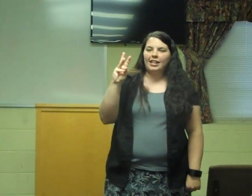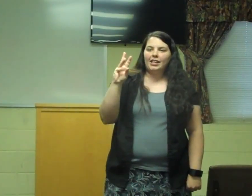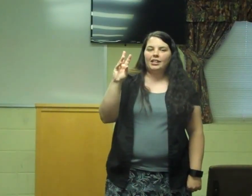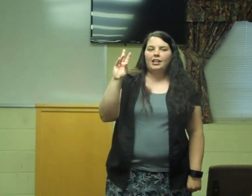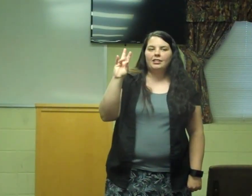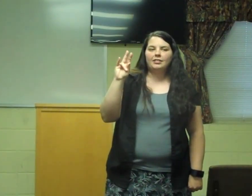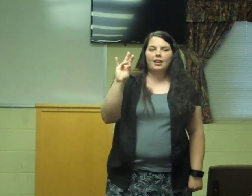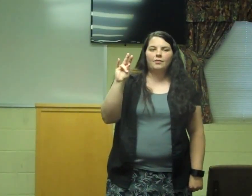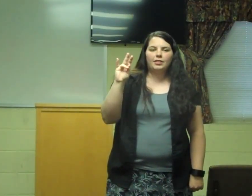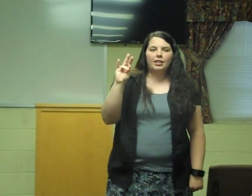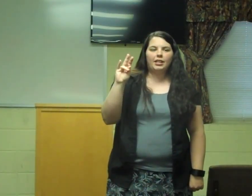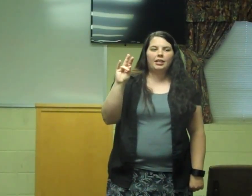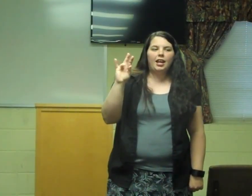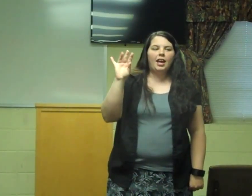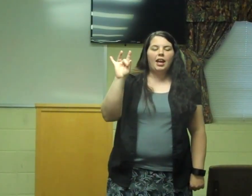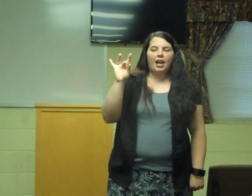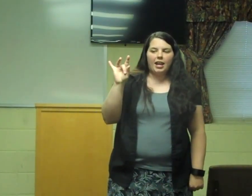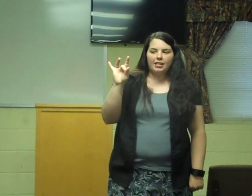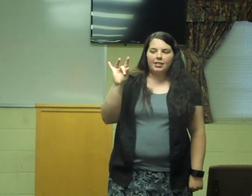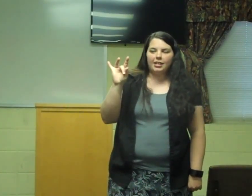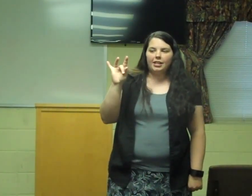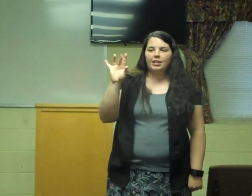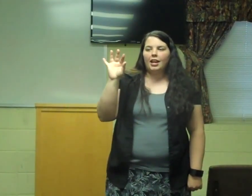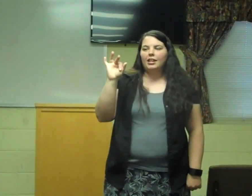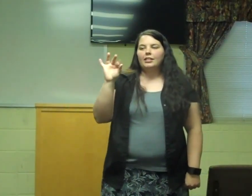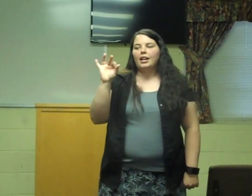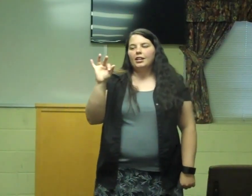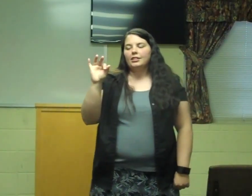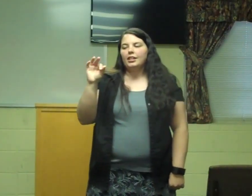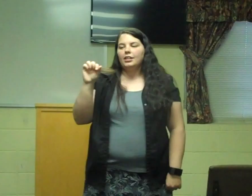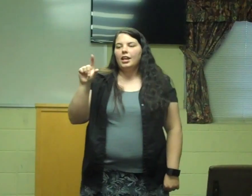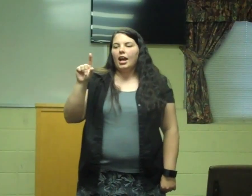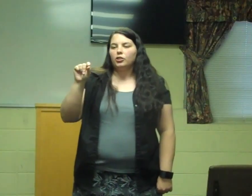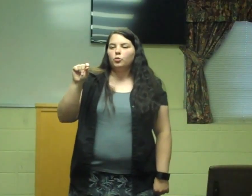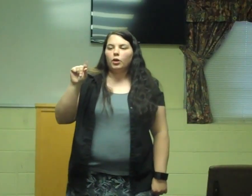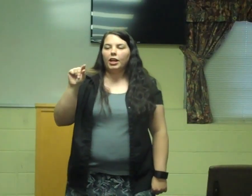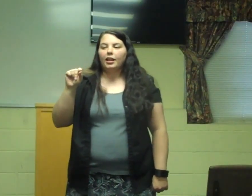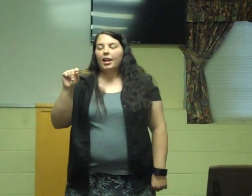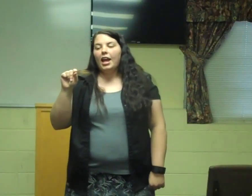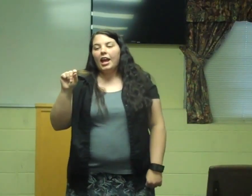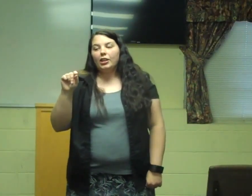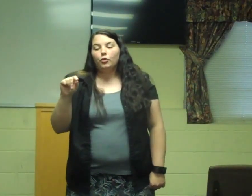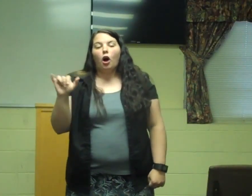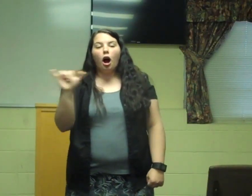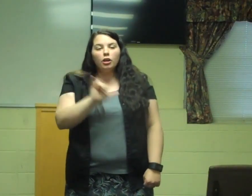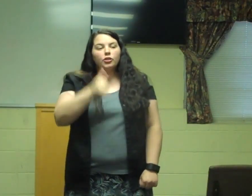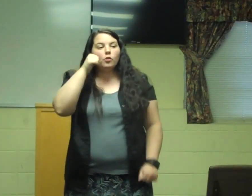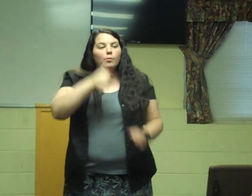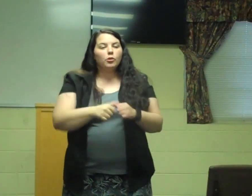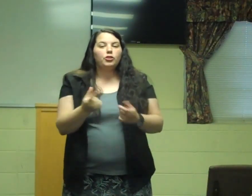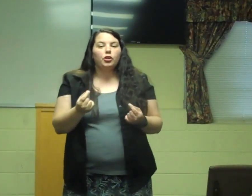16, 17, 18, 19, and 20. And you can also remember